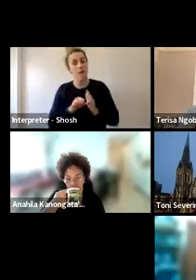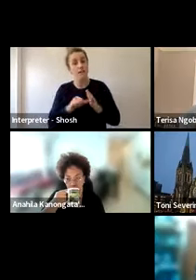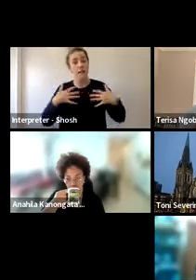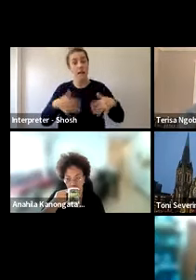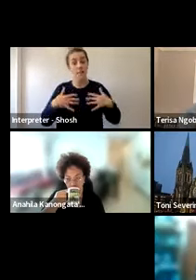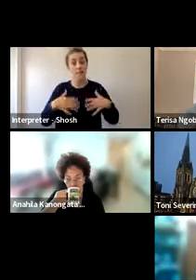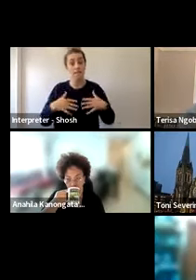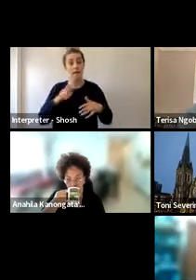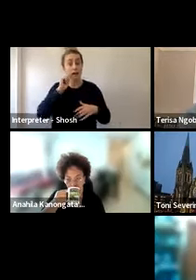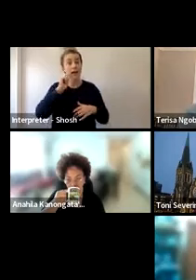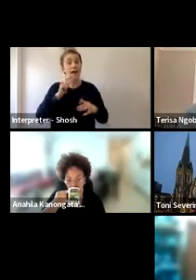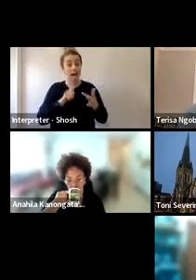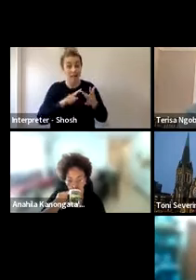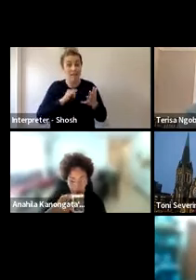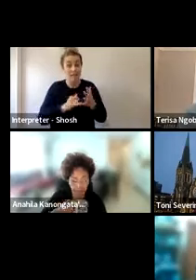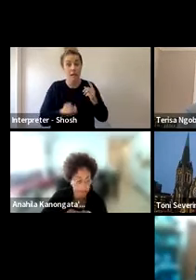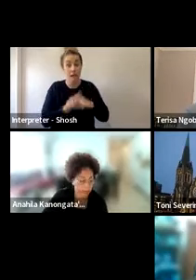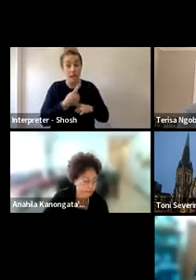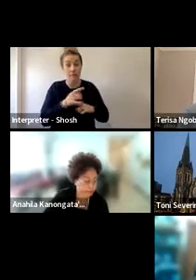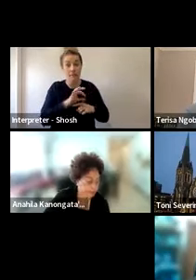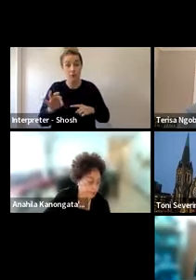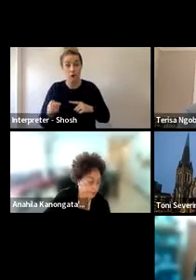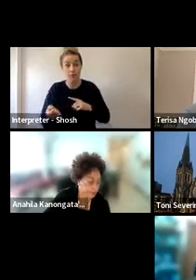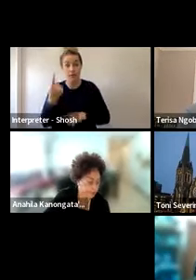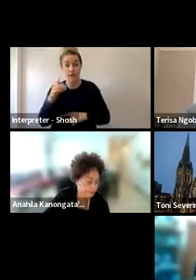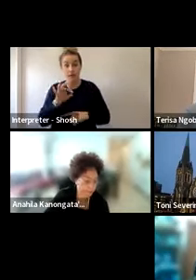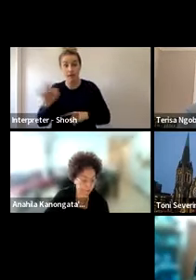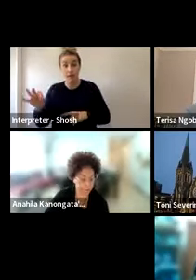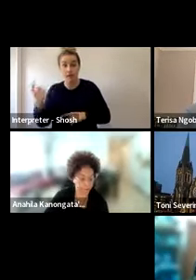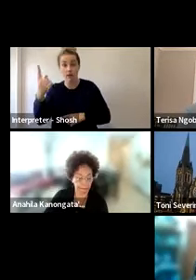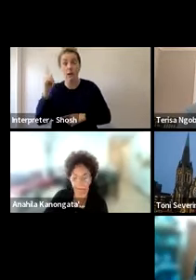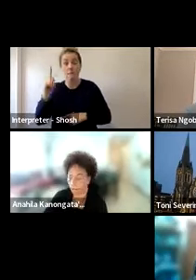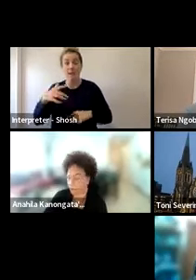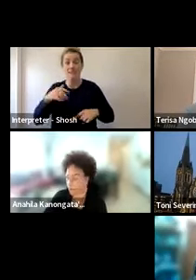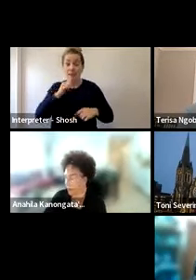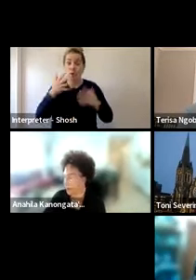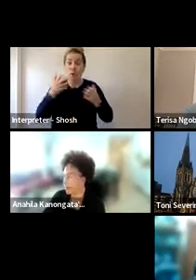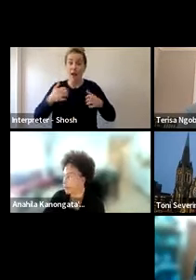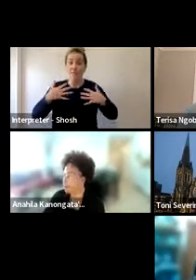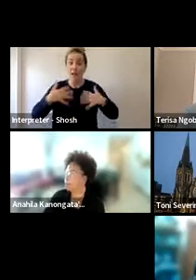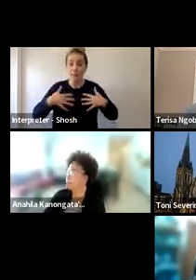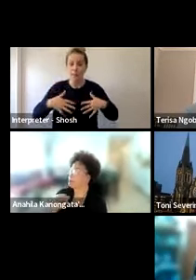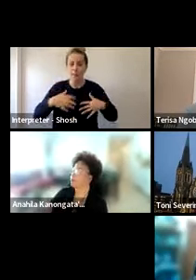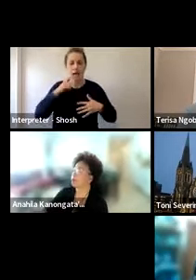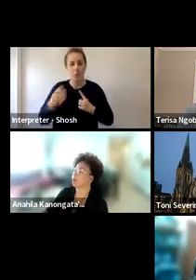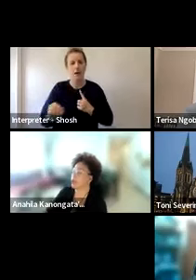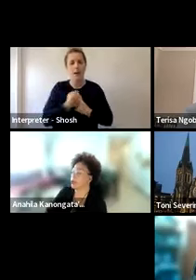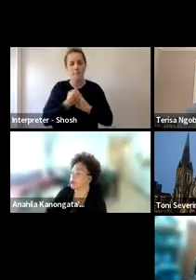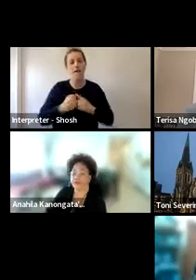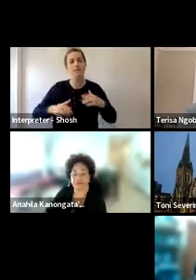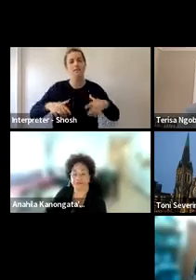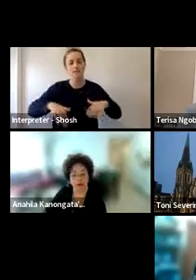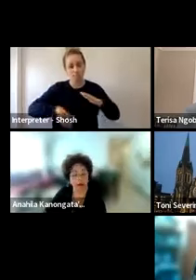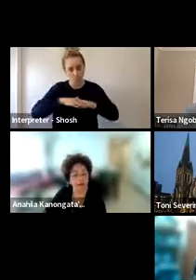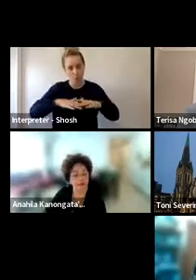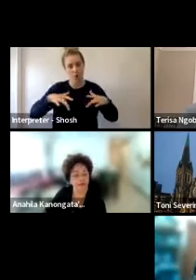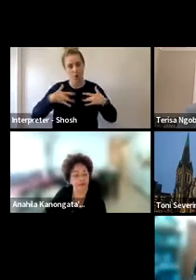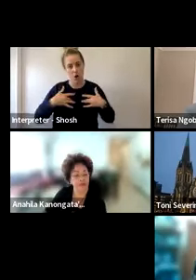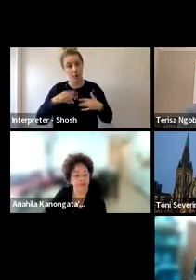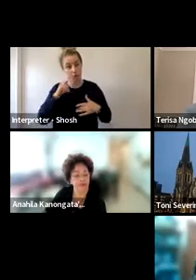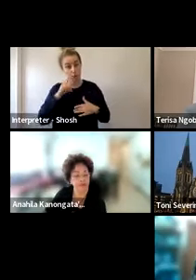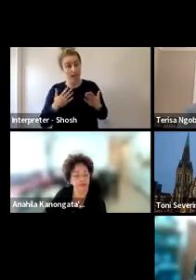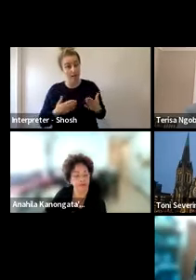episodic event, but when you have epilepsy, it actually impacts on your life. So currently it is seen as an episodic